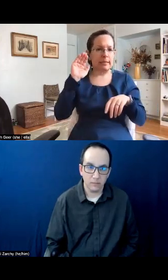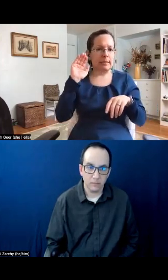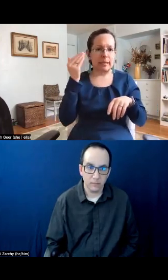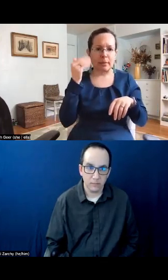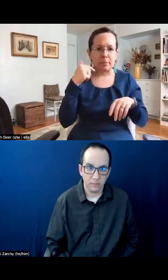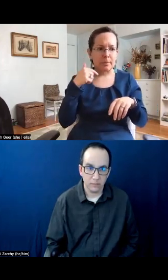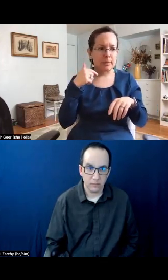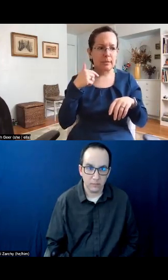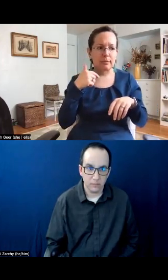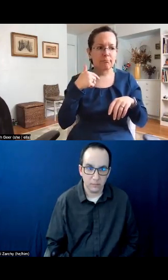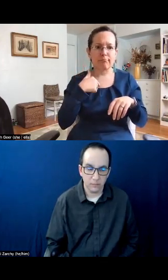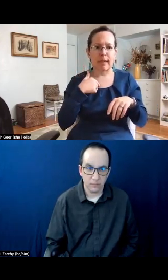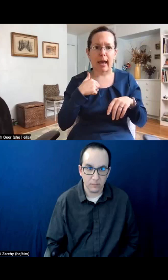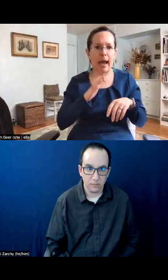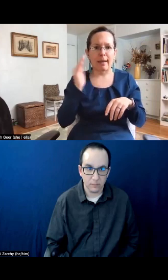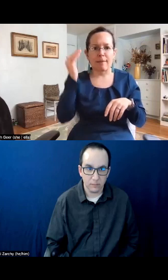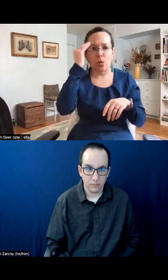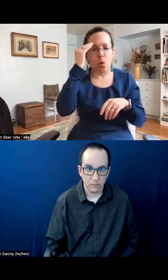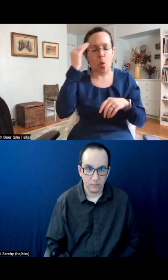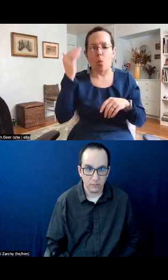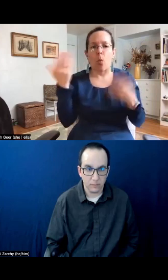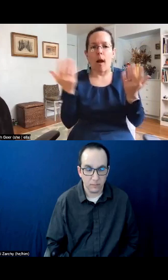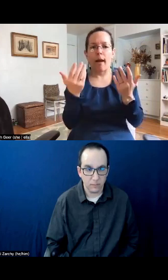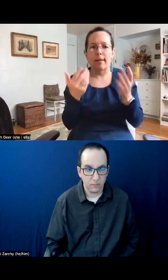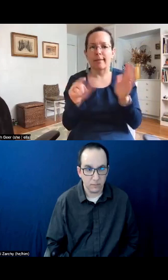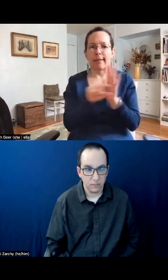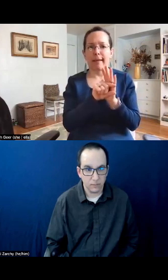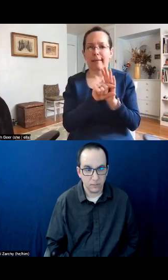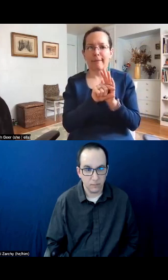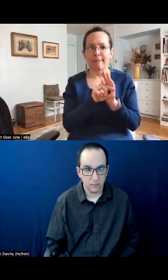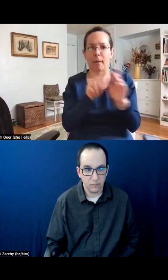themselves. If, for example,